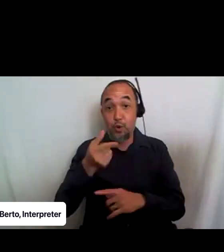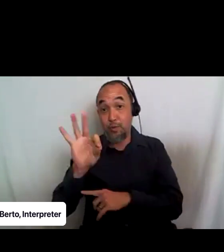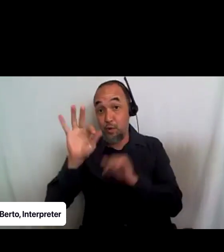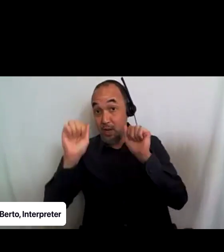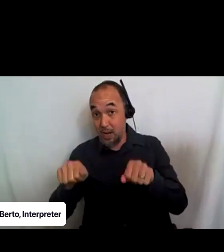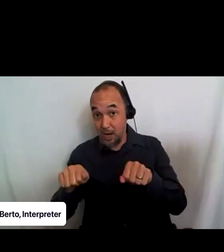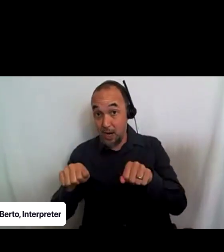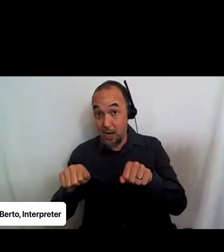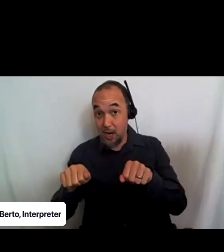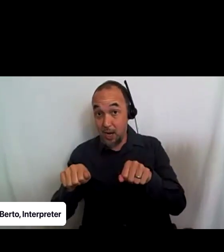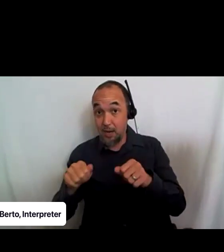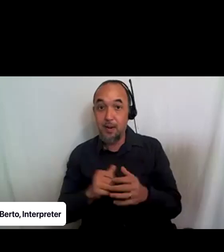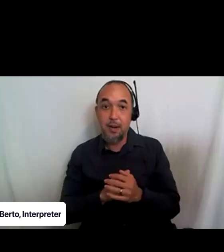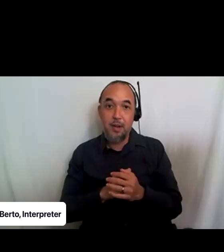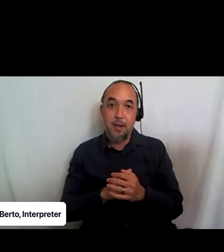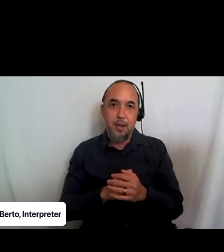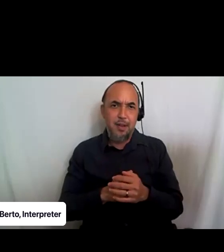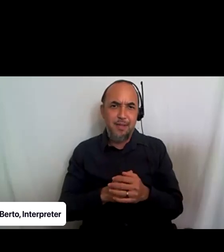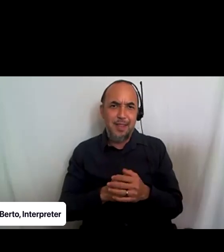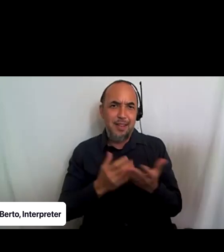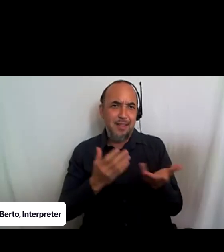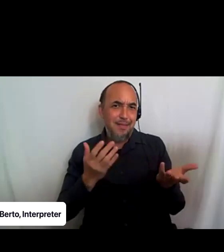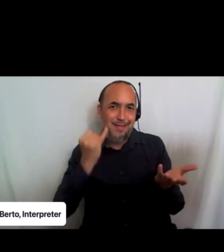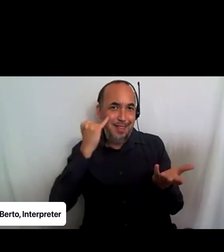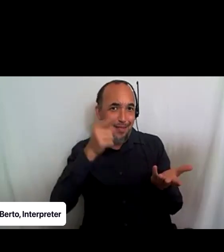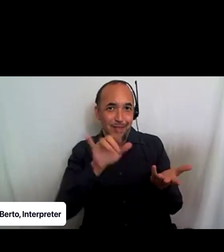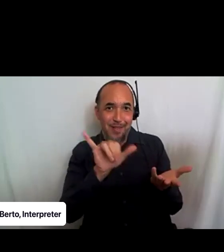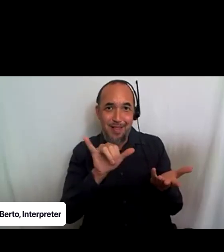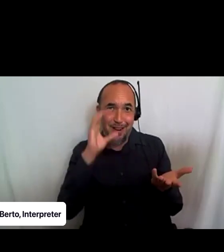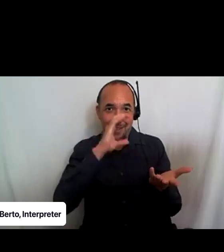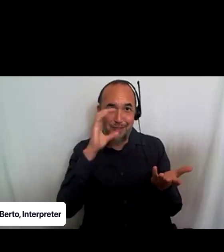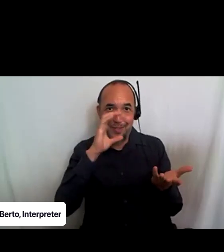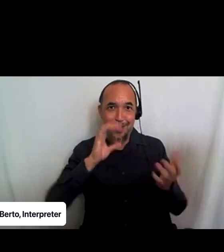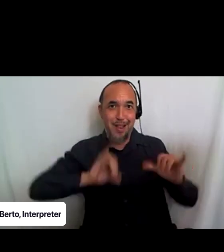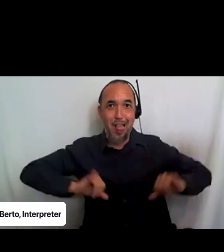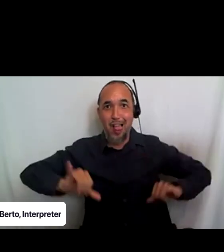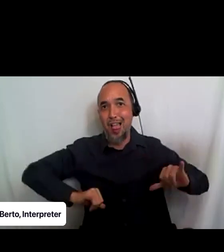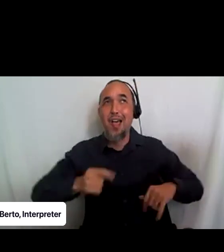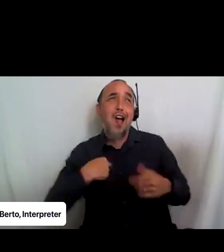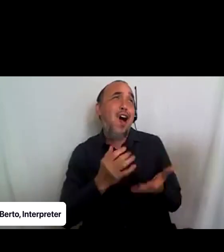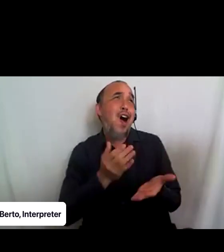you're amazing like Charlie, you baked your own bread and made your own breadcrumbs. Brag. Amazing.